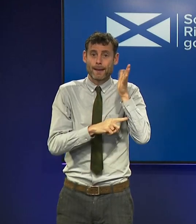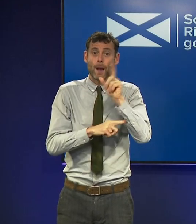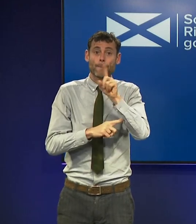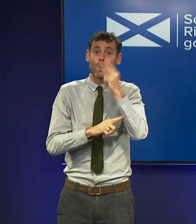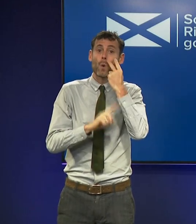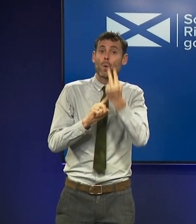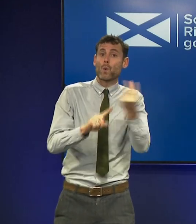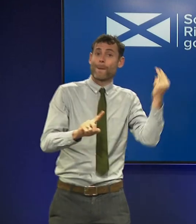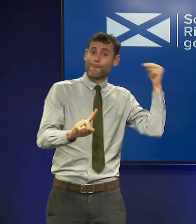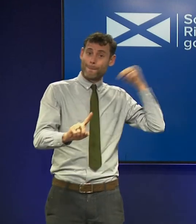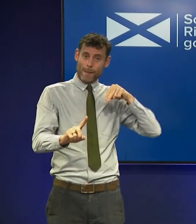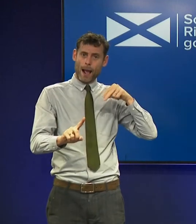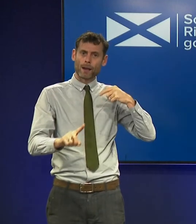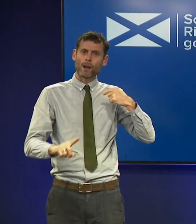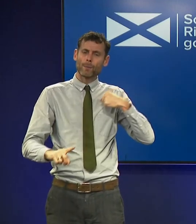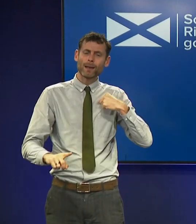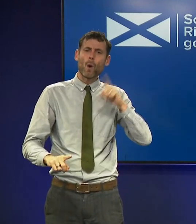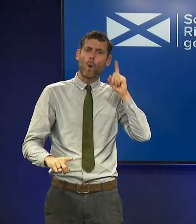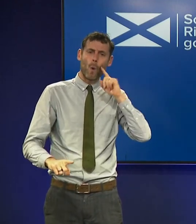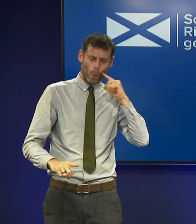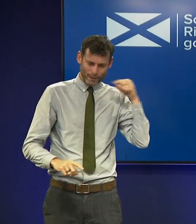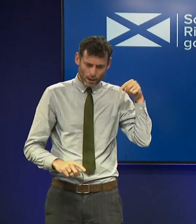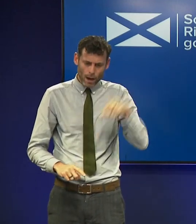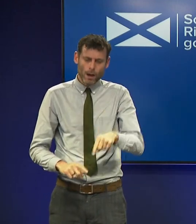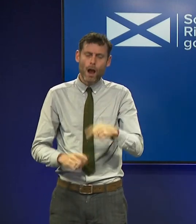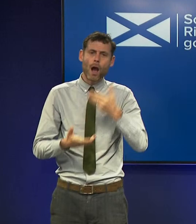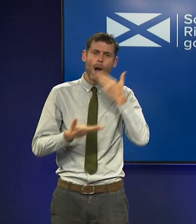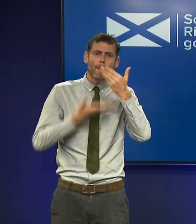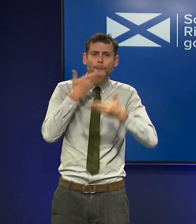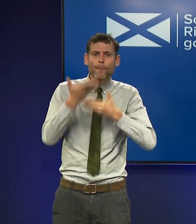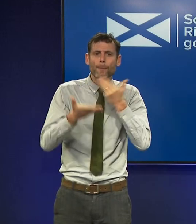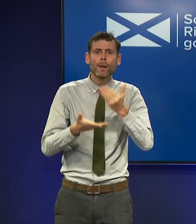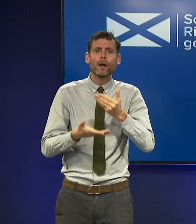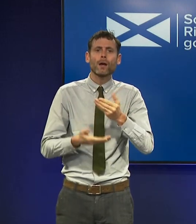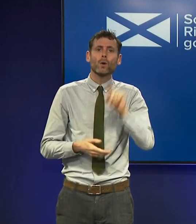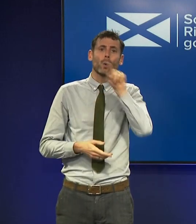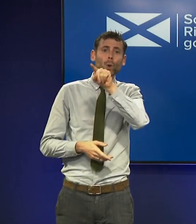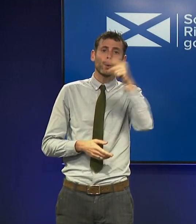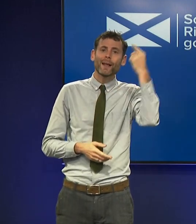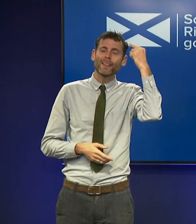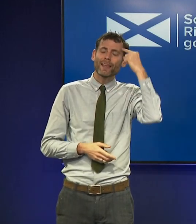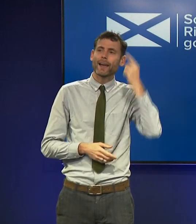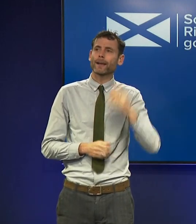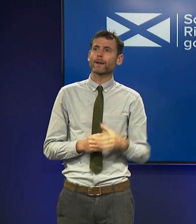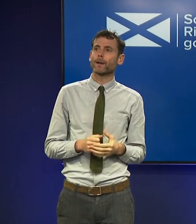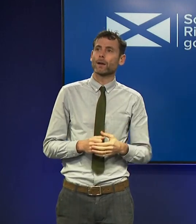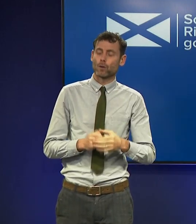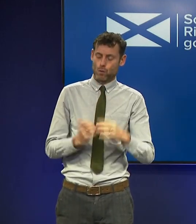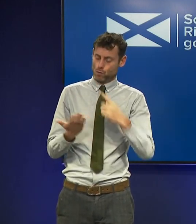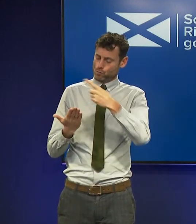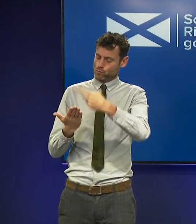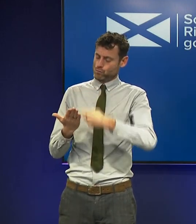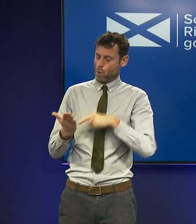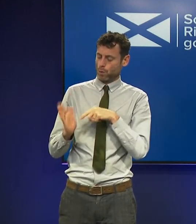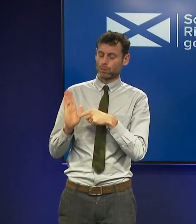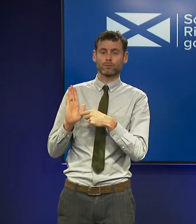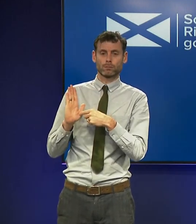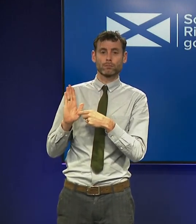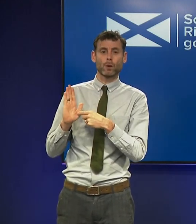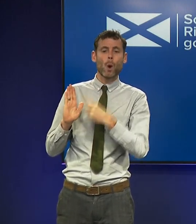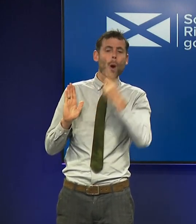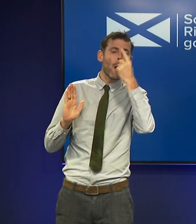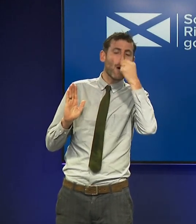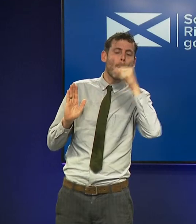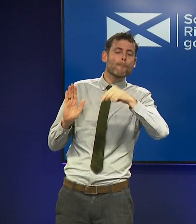mind back, I've always tried to say that I think it's foolish to rule things out categorically when we're trying to deal with a virus.